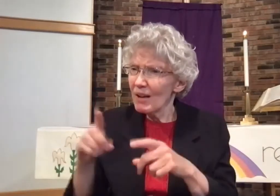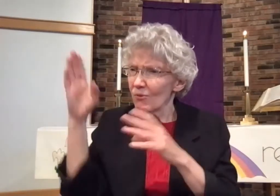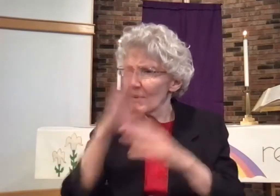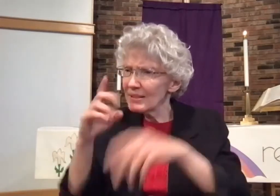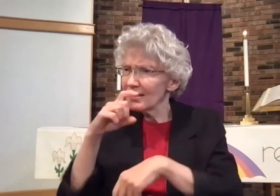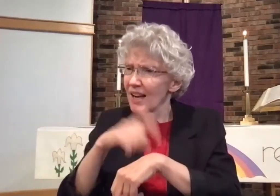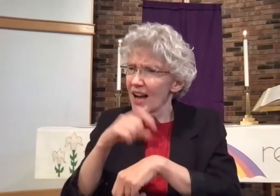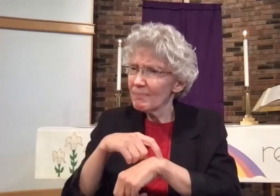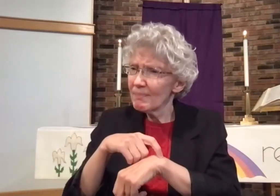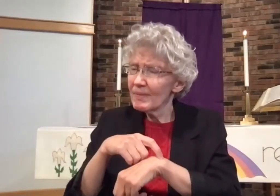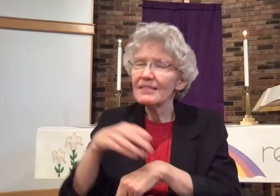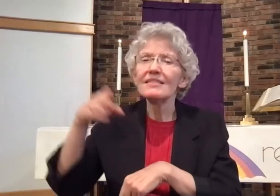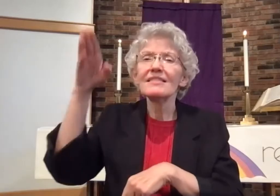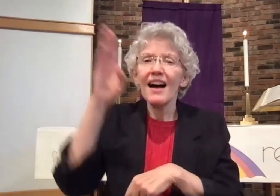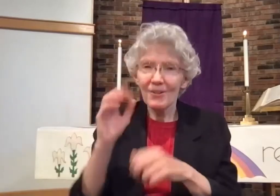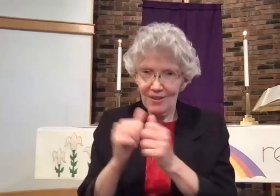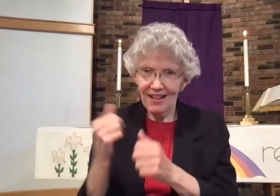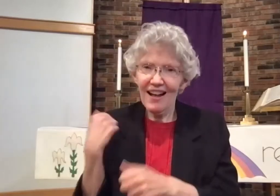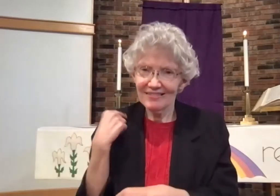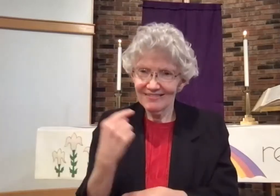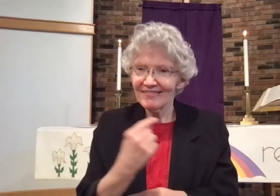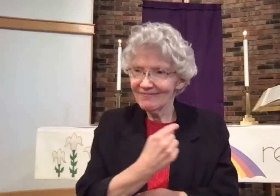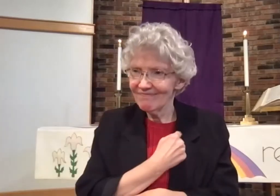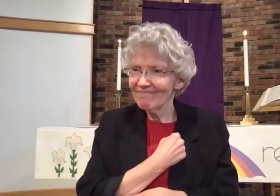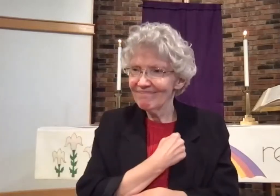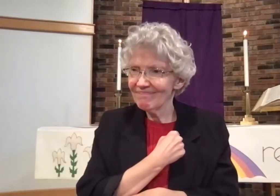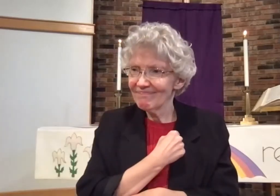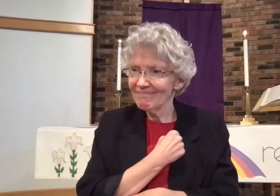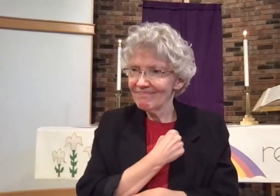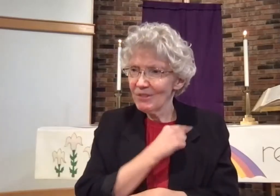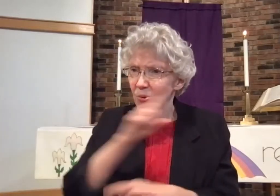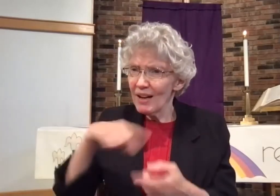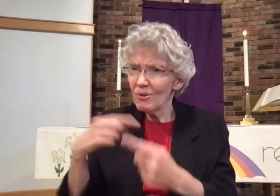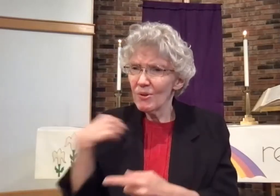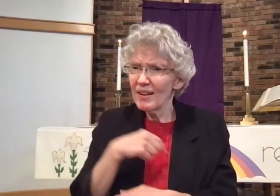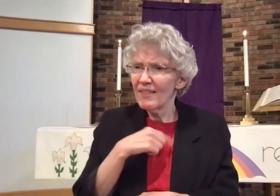Persecuted, but not forsaken. Struck down, but not destroyed."